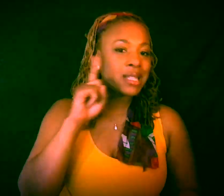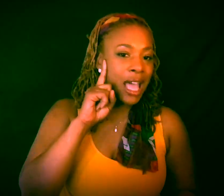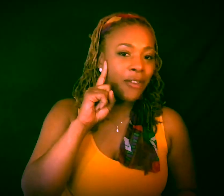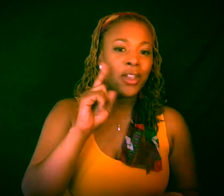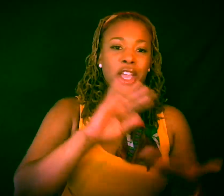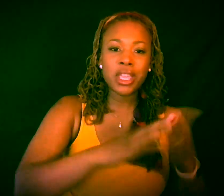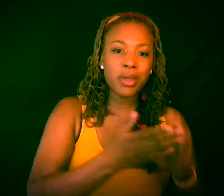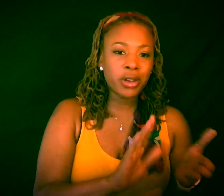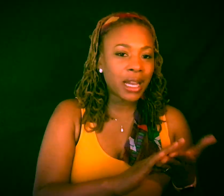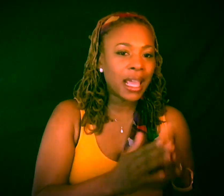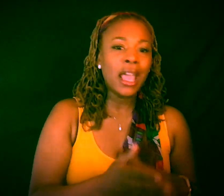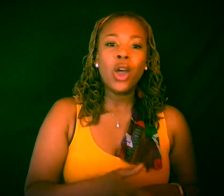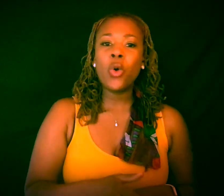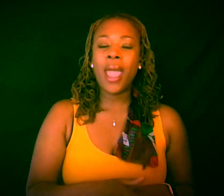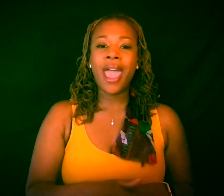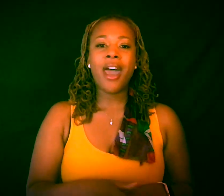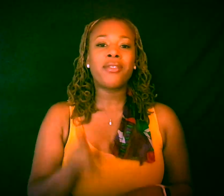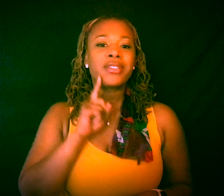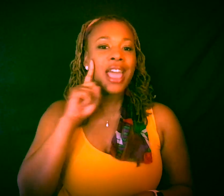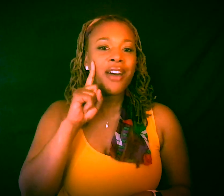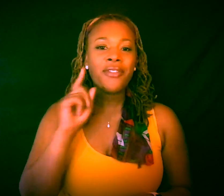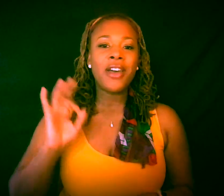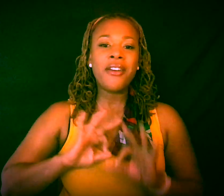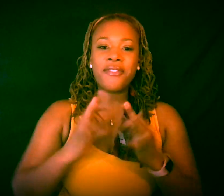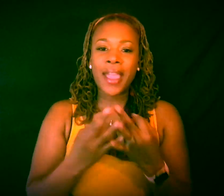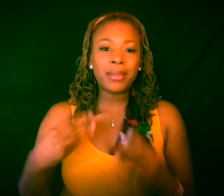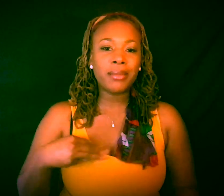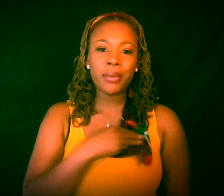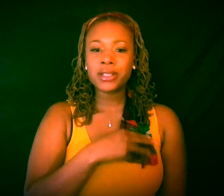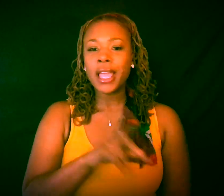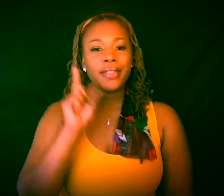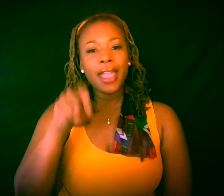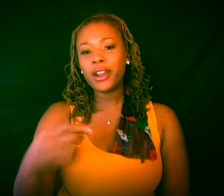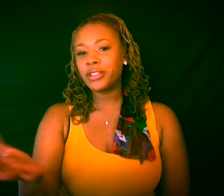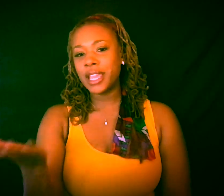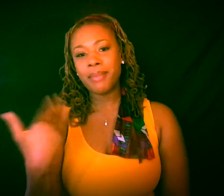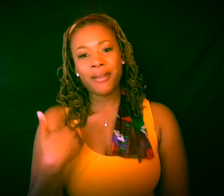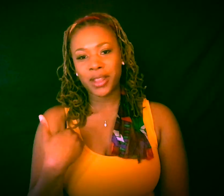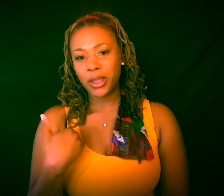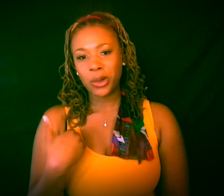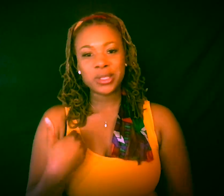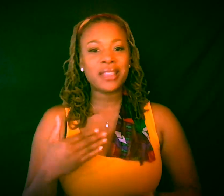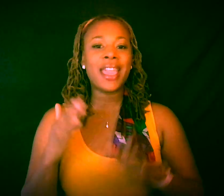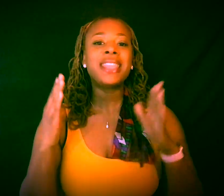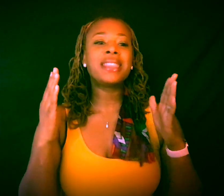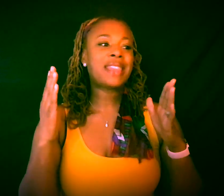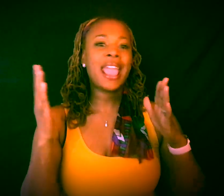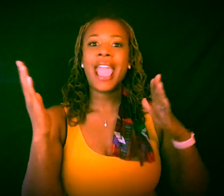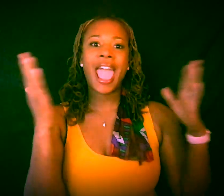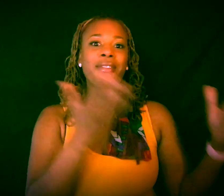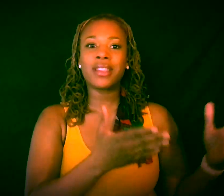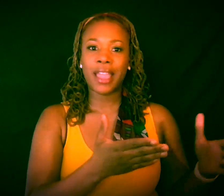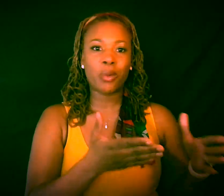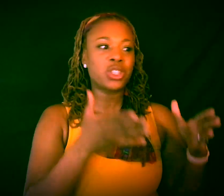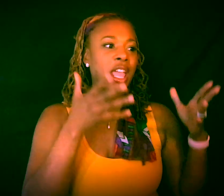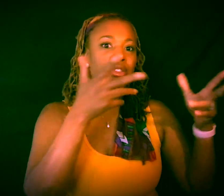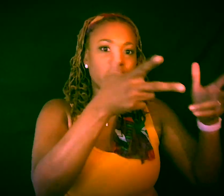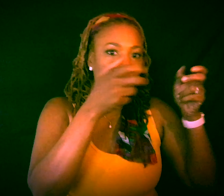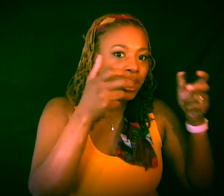deaf community, who have deaf family members, they don't need my videos. They have the language. They're learning